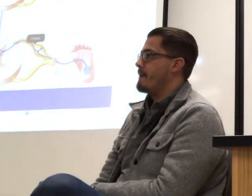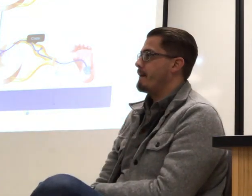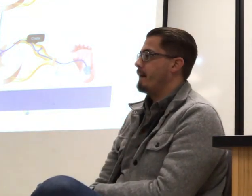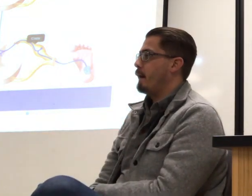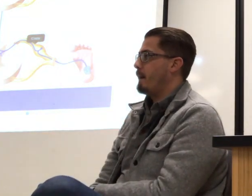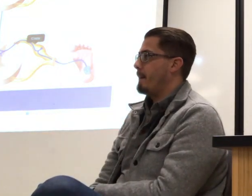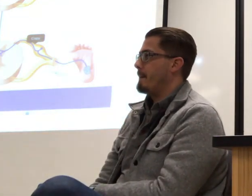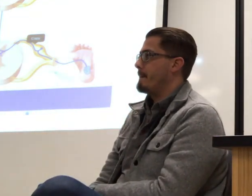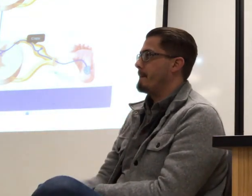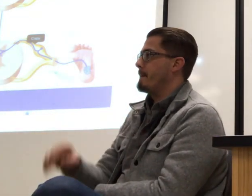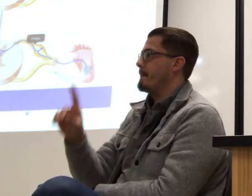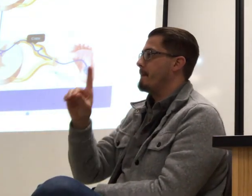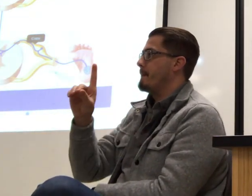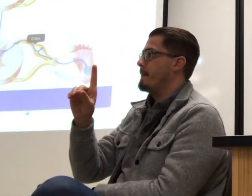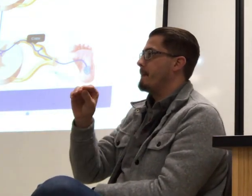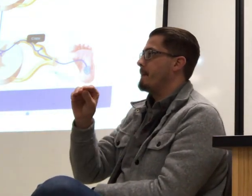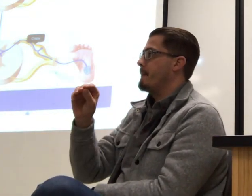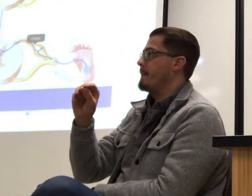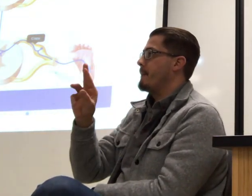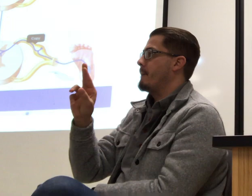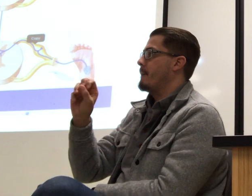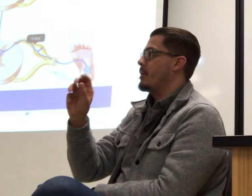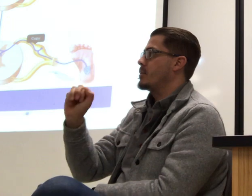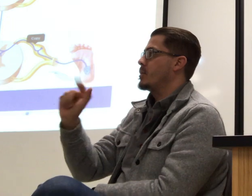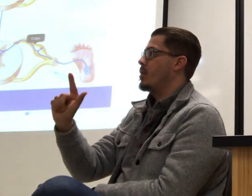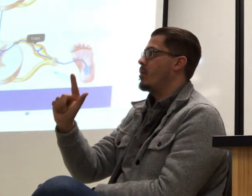in the dorsal